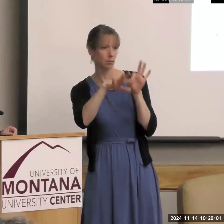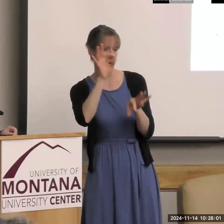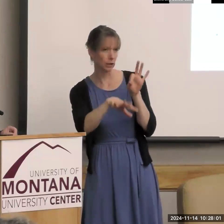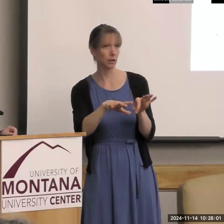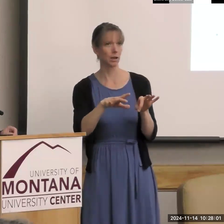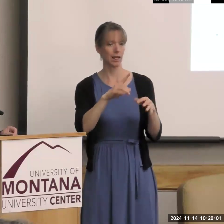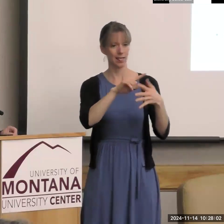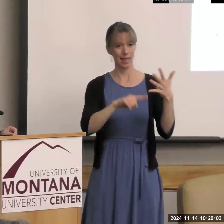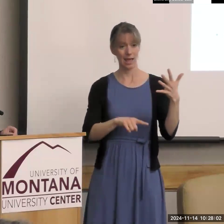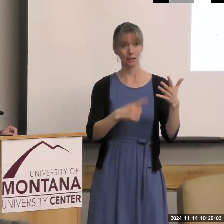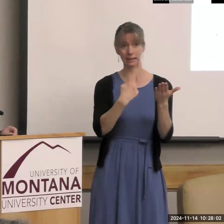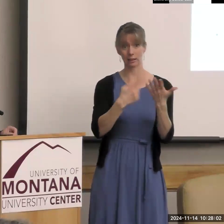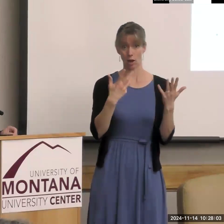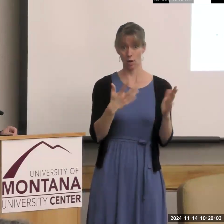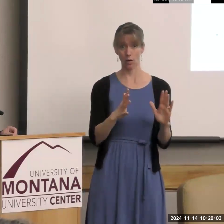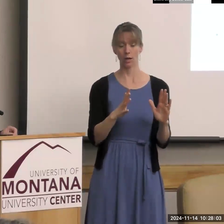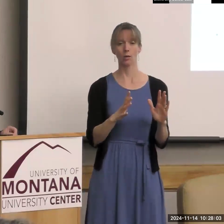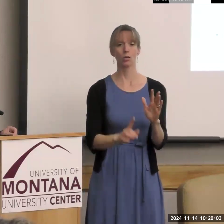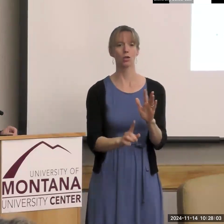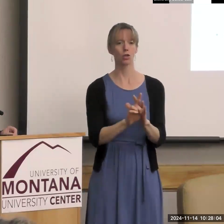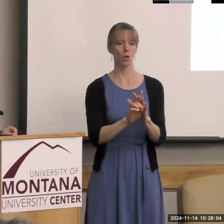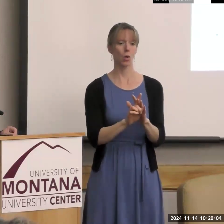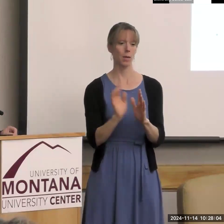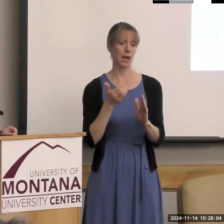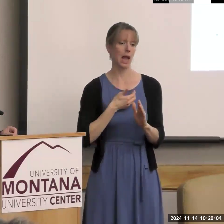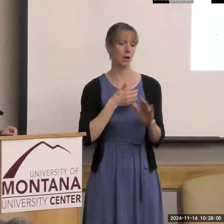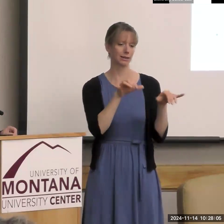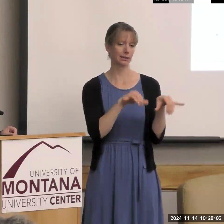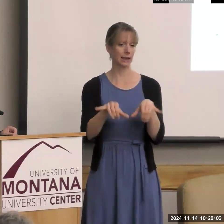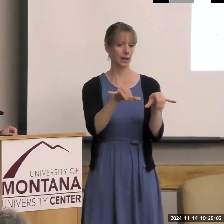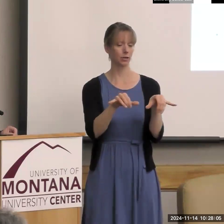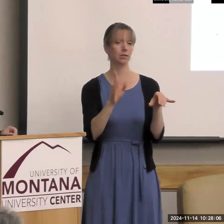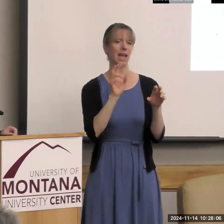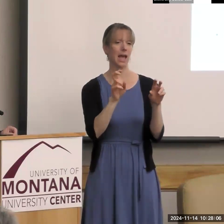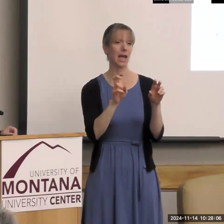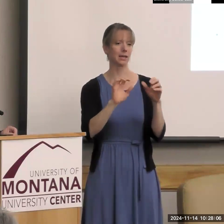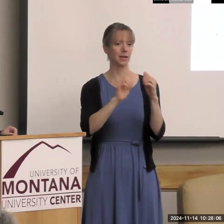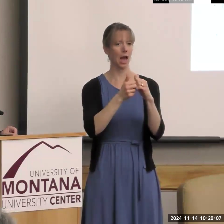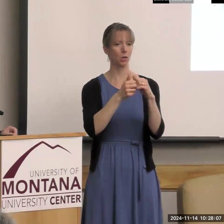up in FAB standards and measures for accreditation.